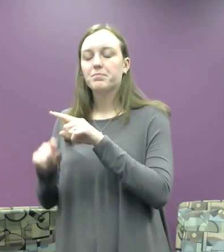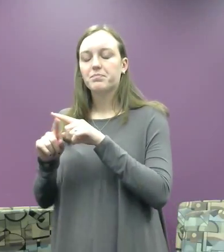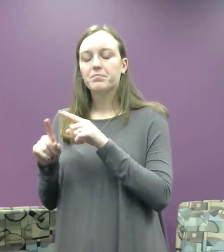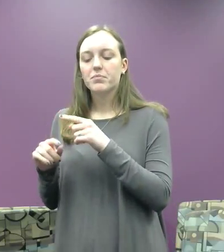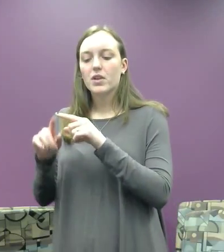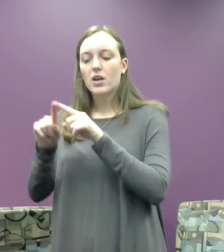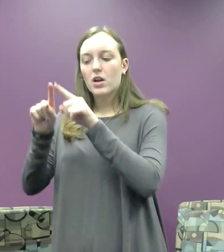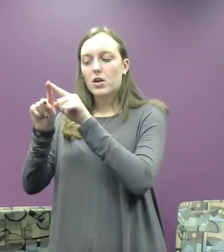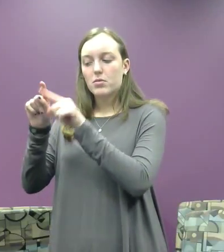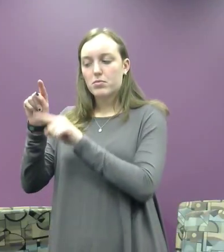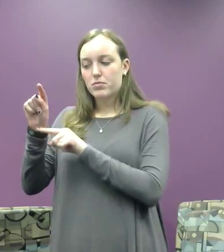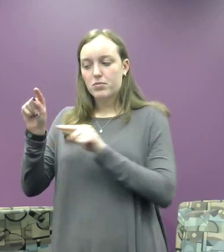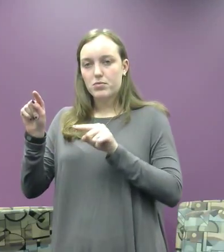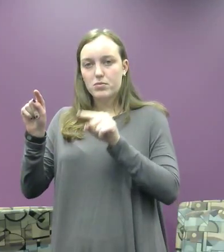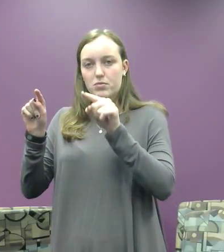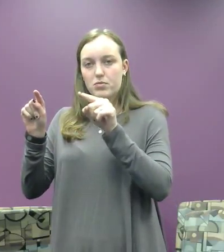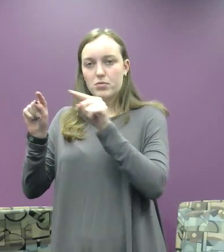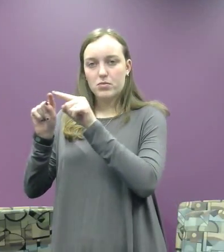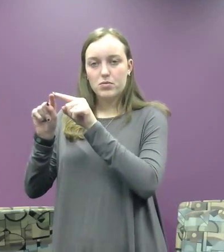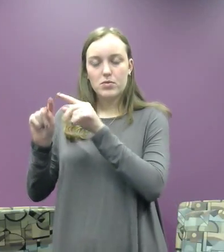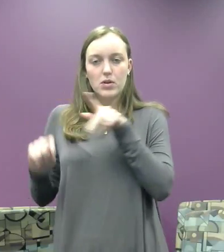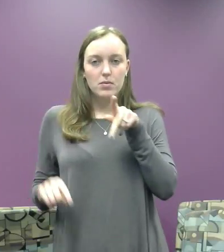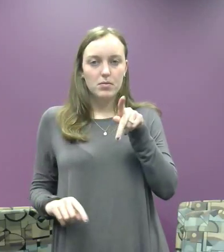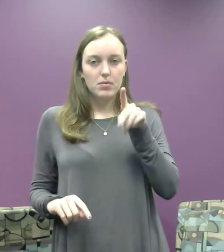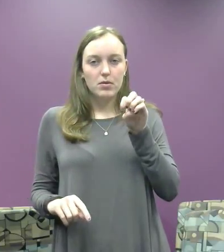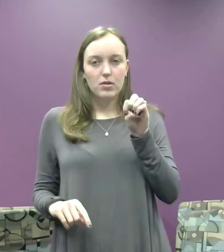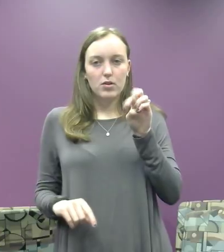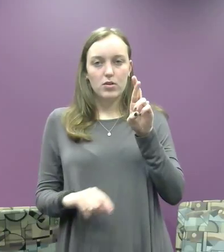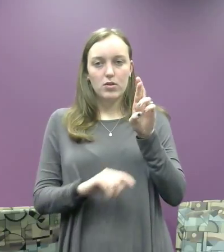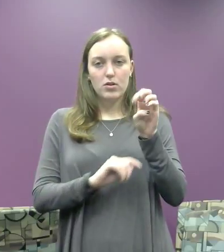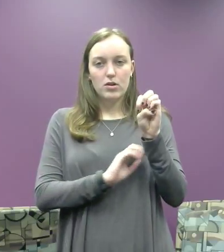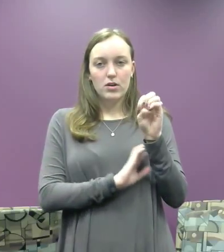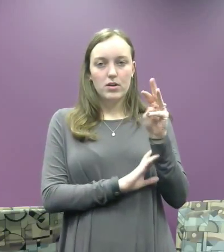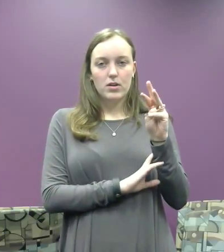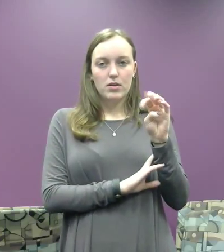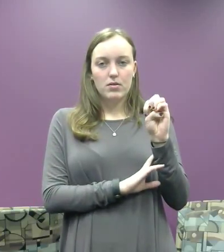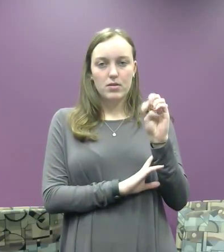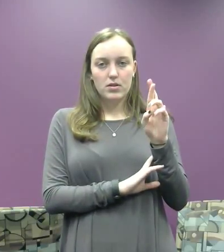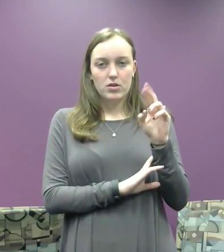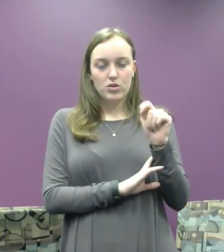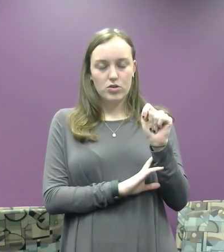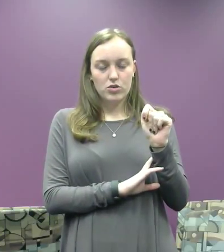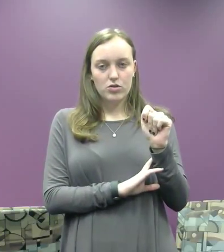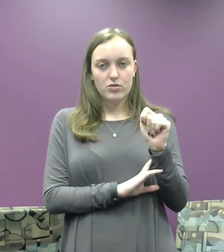two parts, you have the prefix peri. And if you think of periscope,